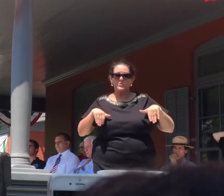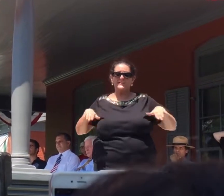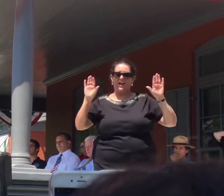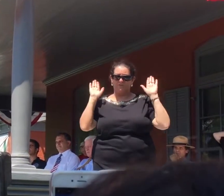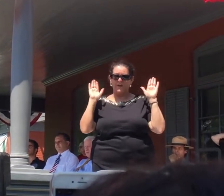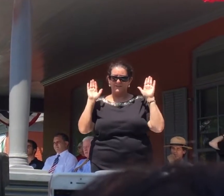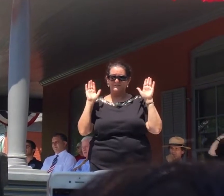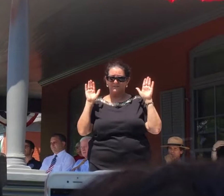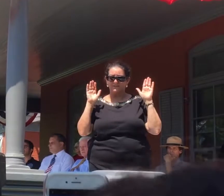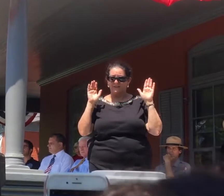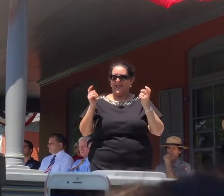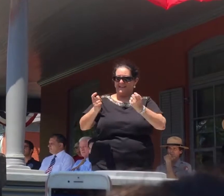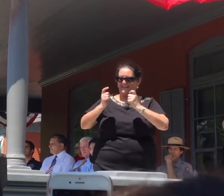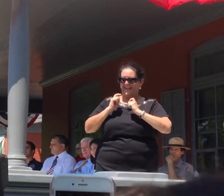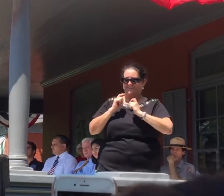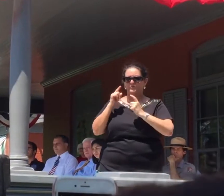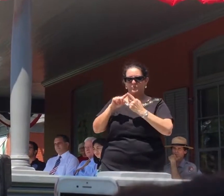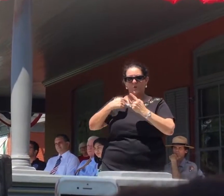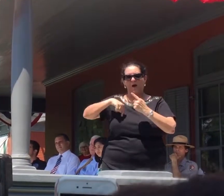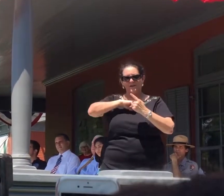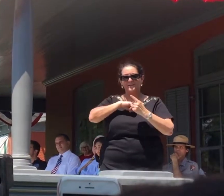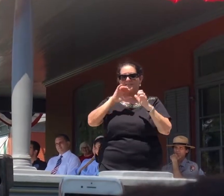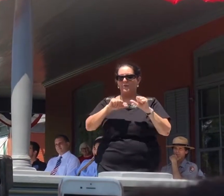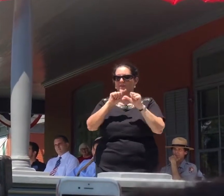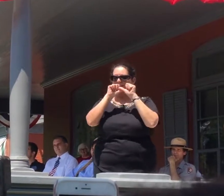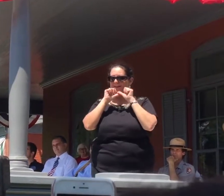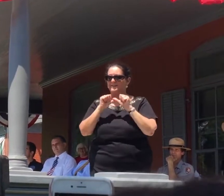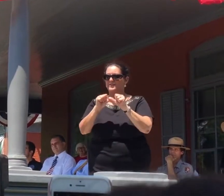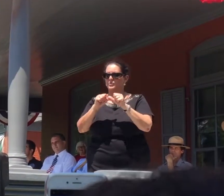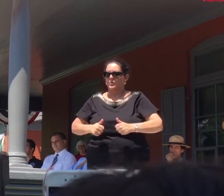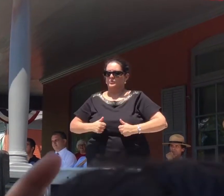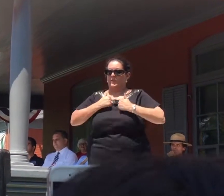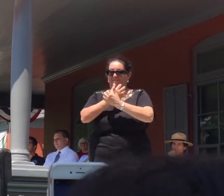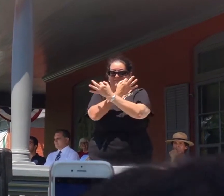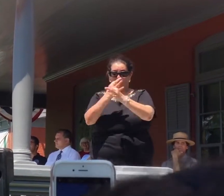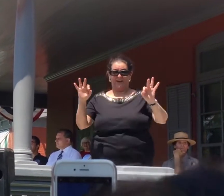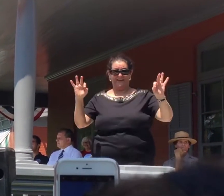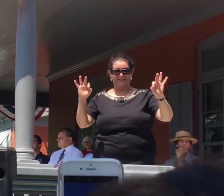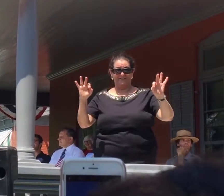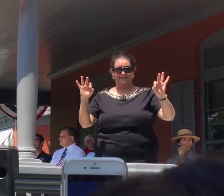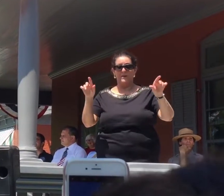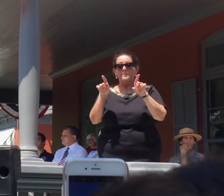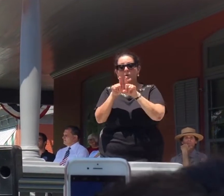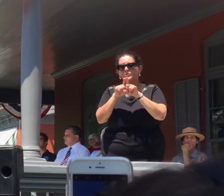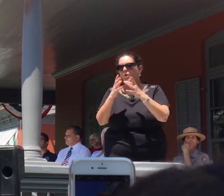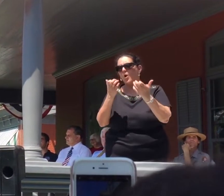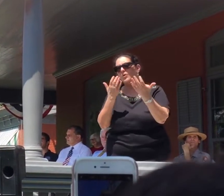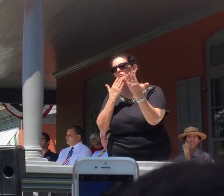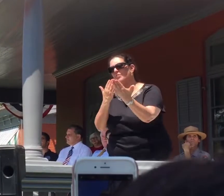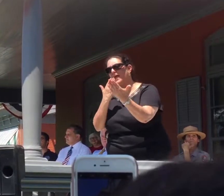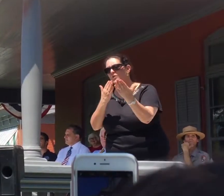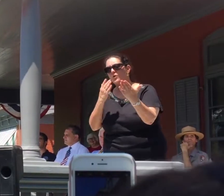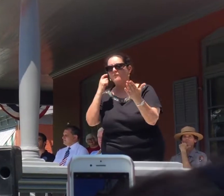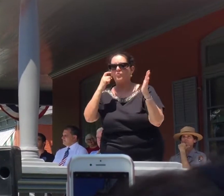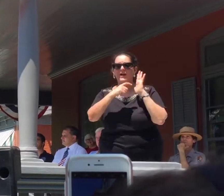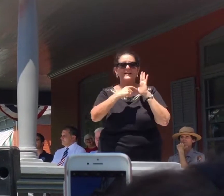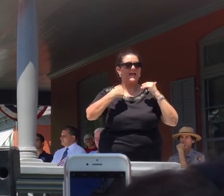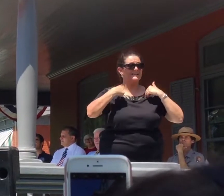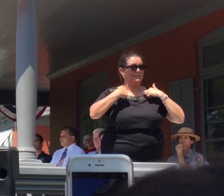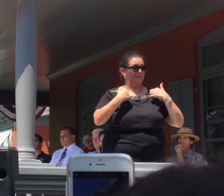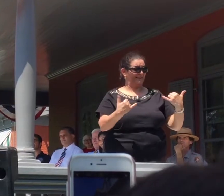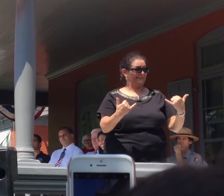sacrificed and given to us that we might live free. I also must thank you for recognizing me here